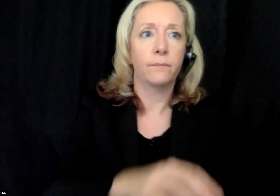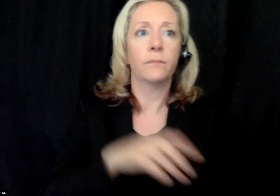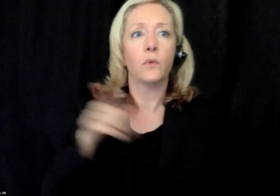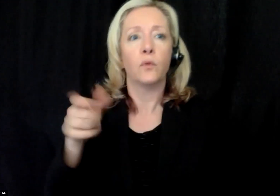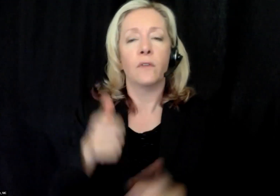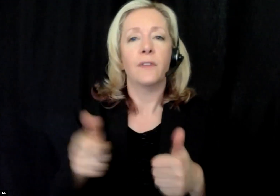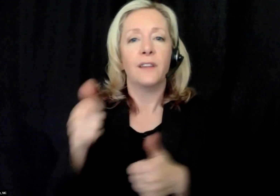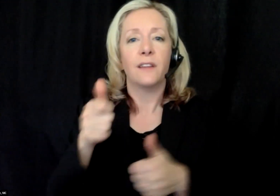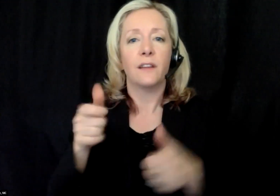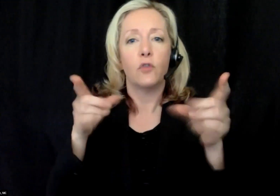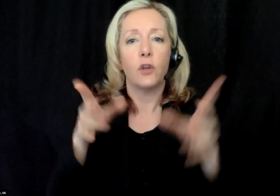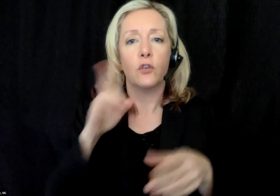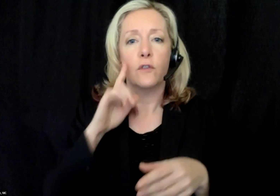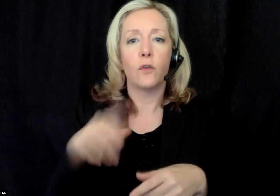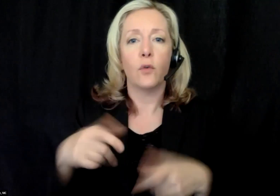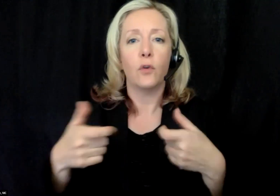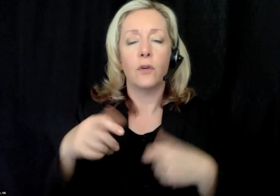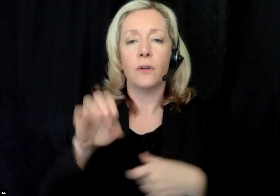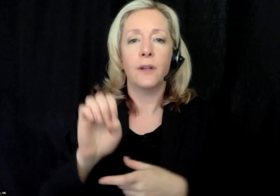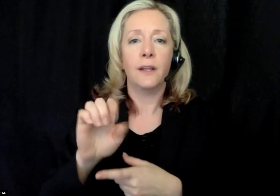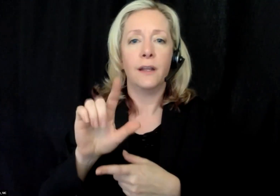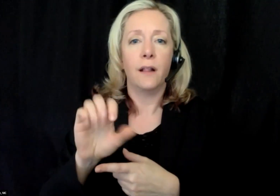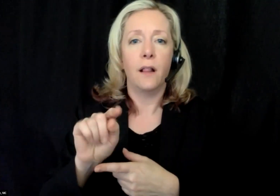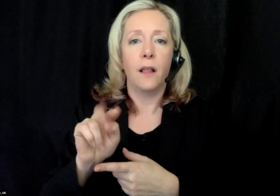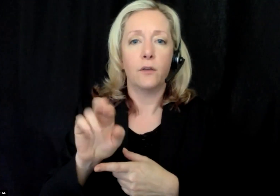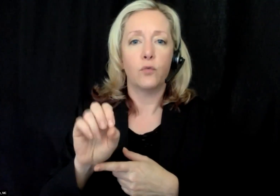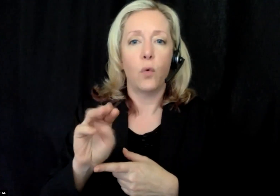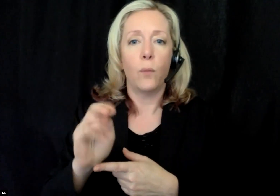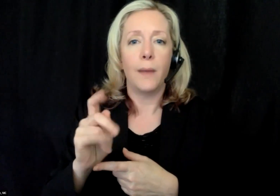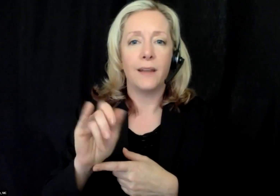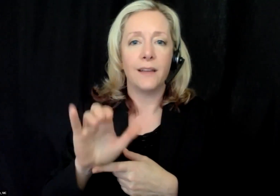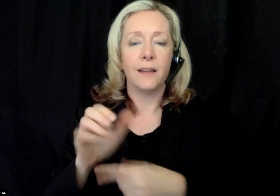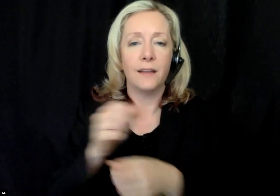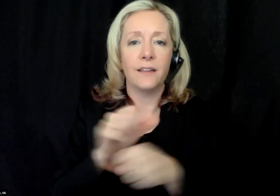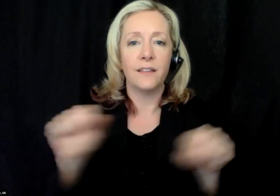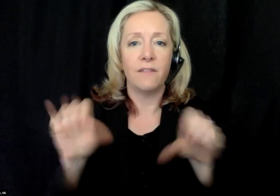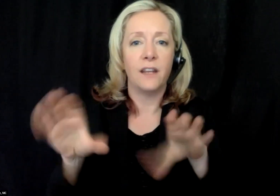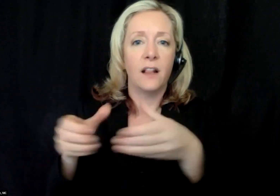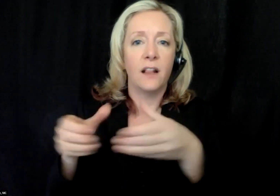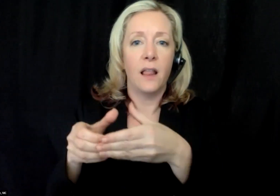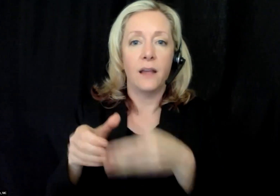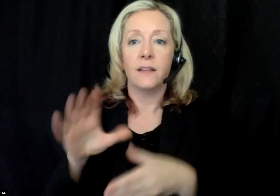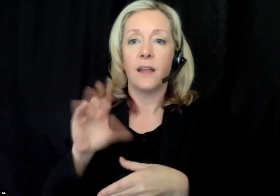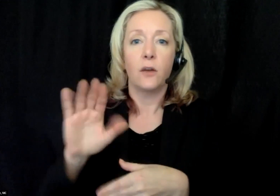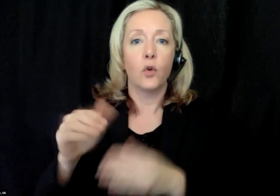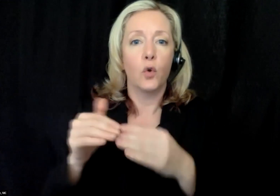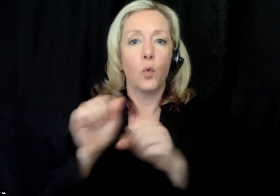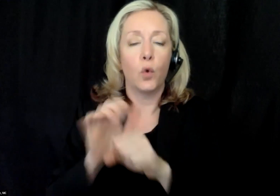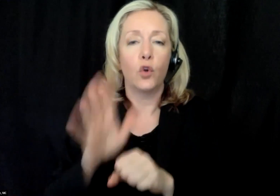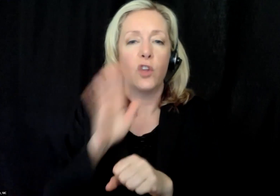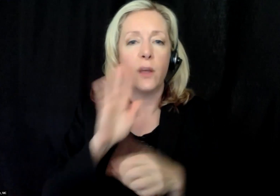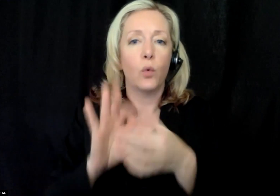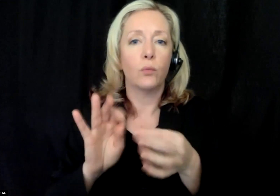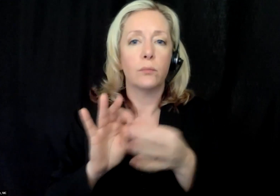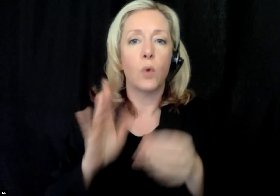the Electromagnetic Safety Alliance in Arizona, and her colleagues to the council meeting to talk about the need